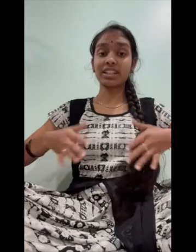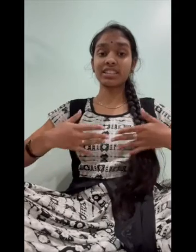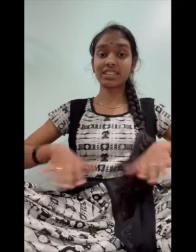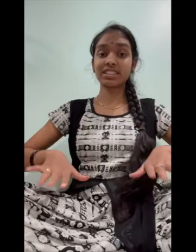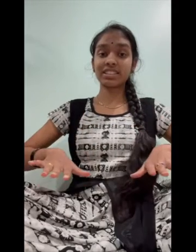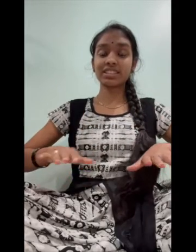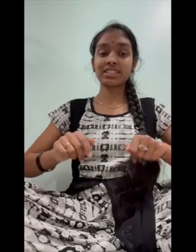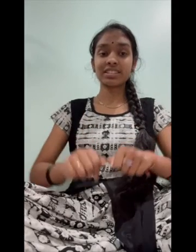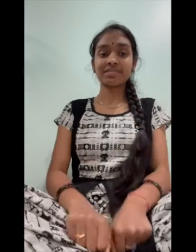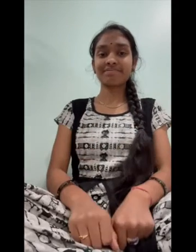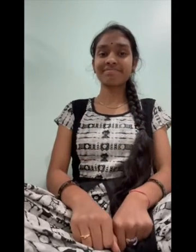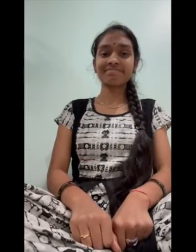dress.